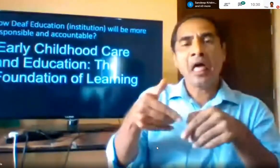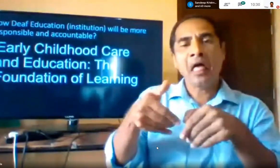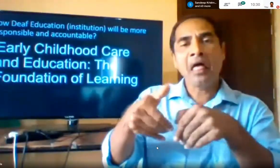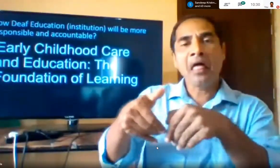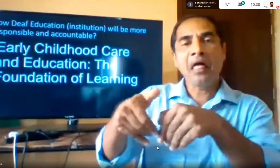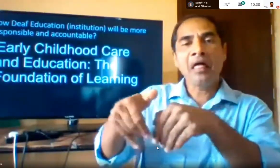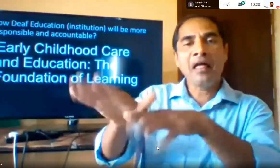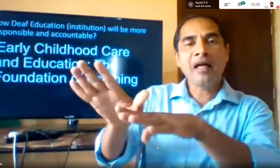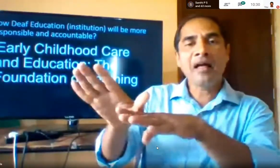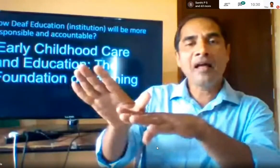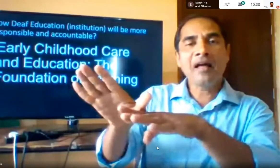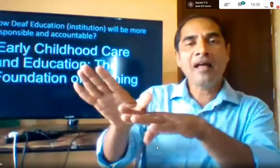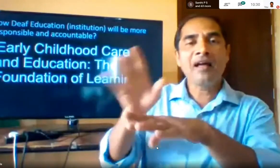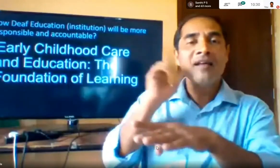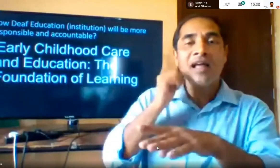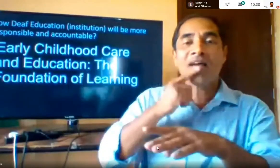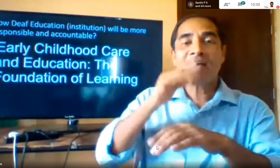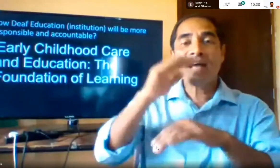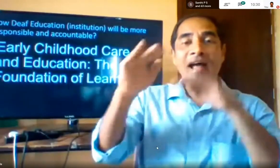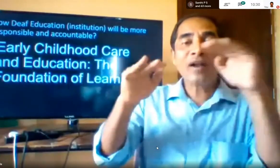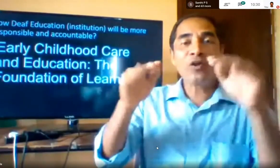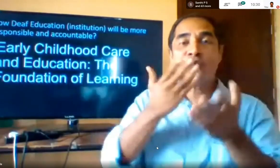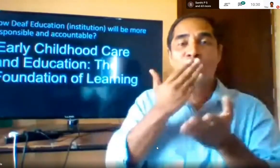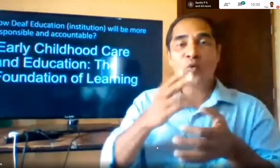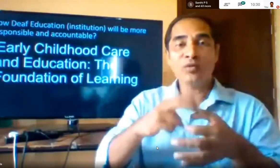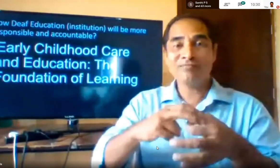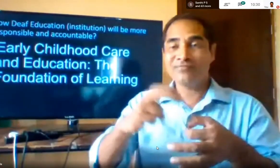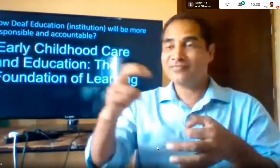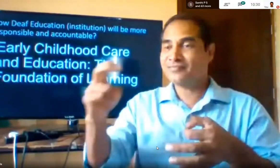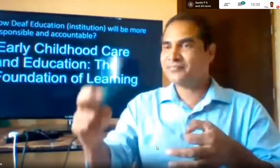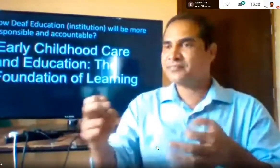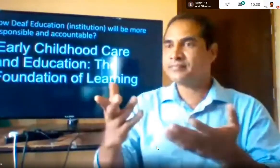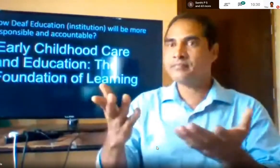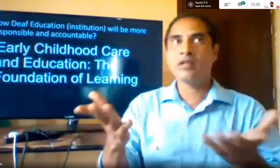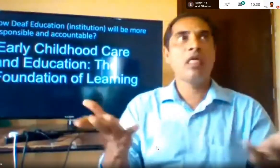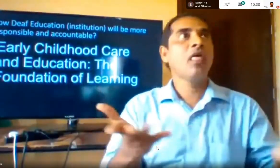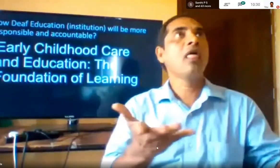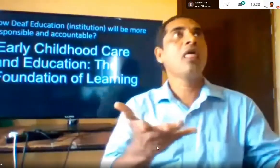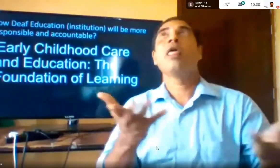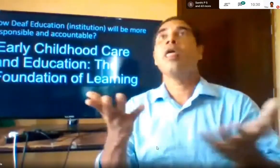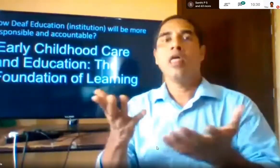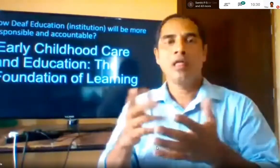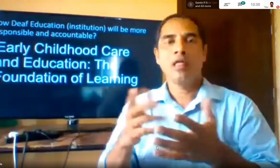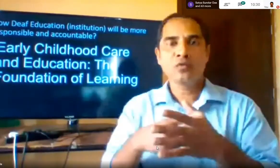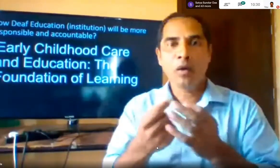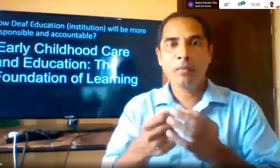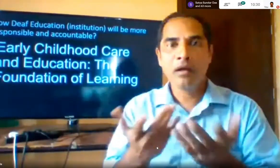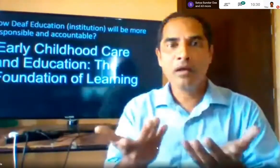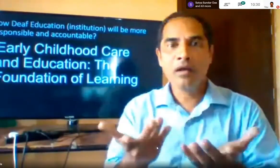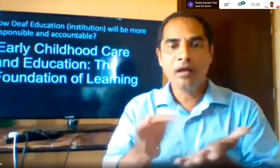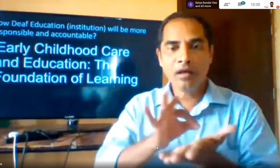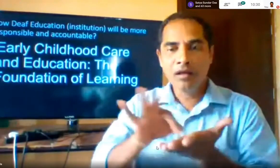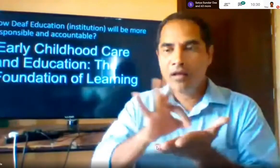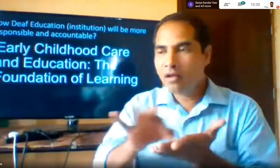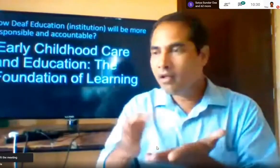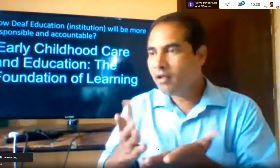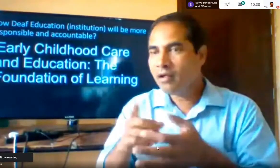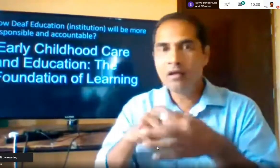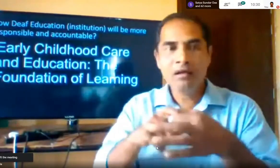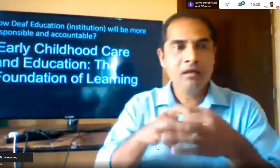talk, and they will leave them. So what about the students' education? The student will be quitting their